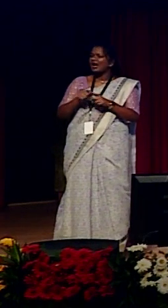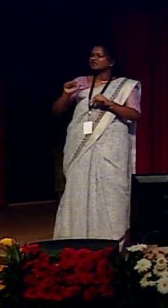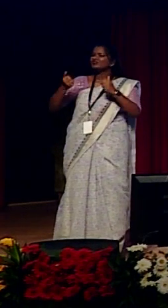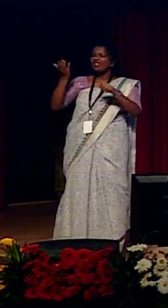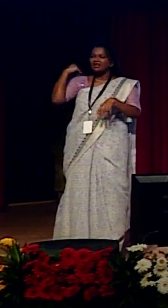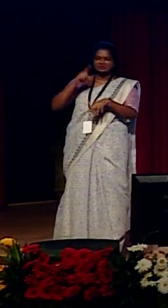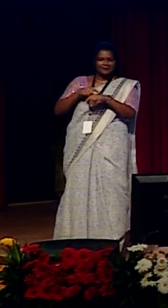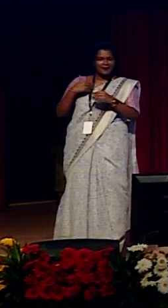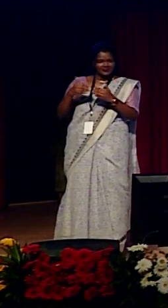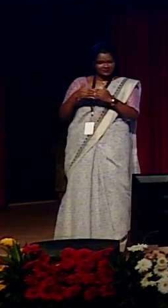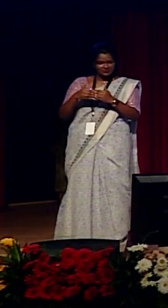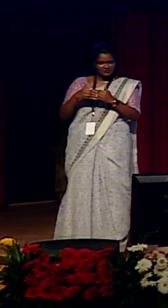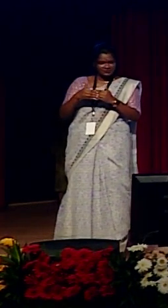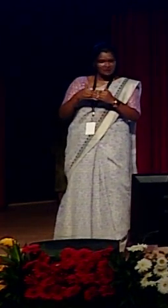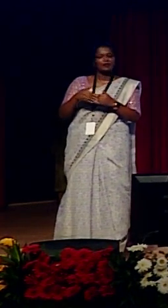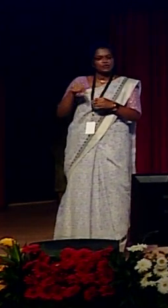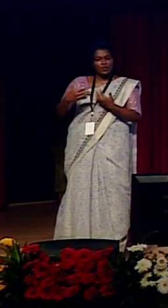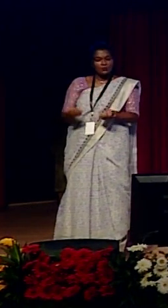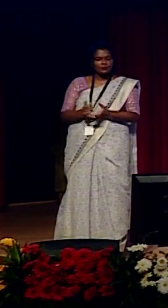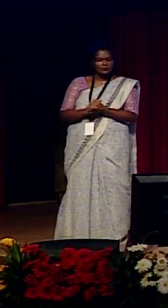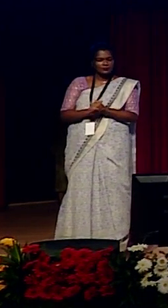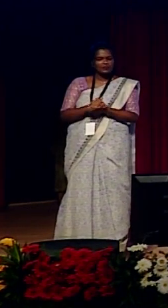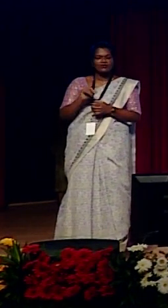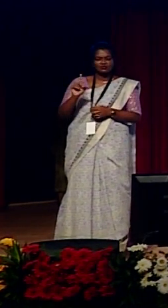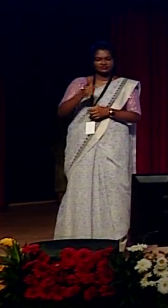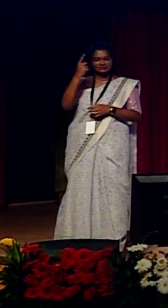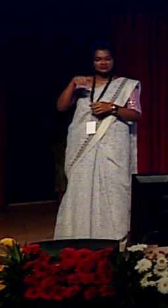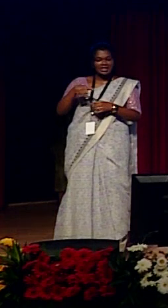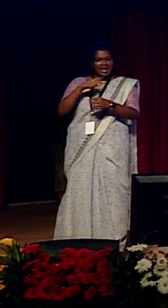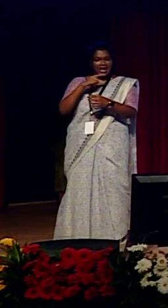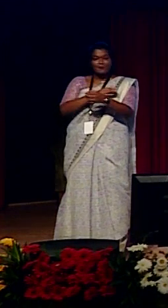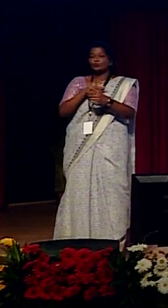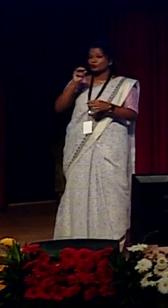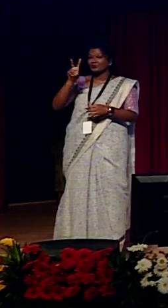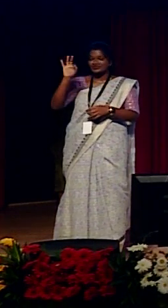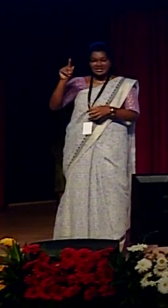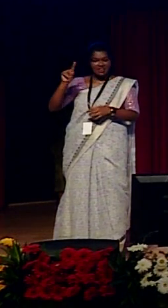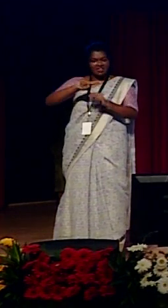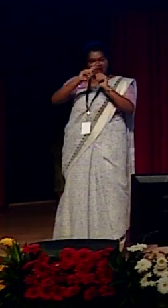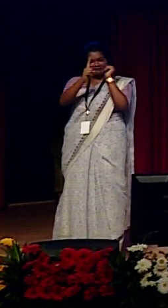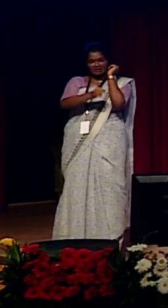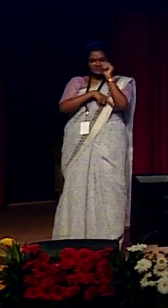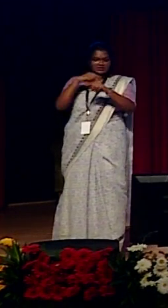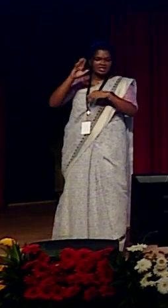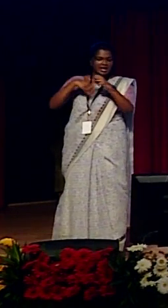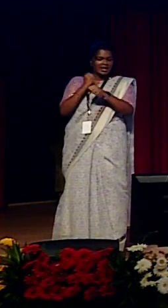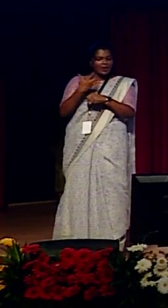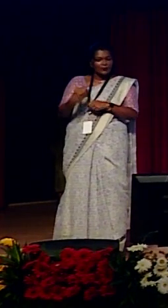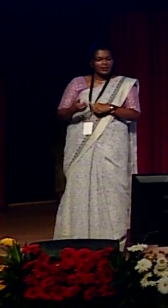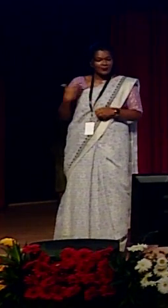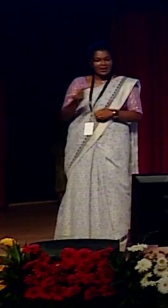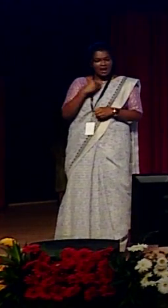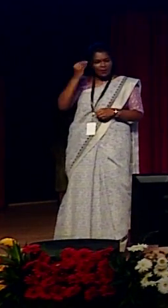last time we met to now. So firstly, after Empower 2022, at the end of year, we were awarded the